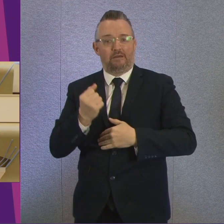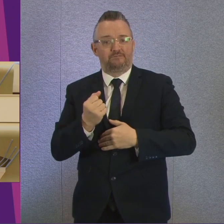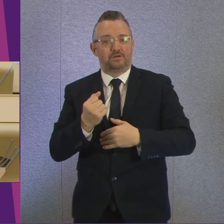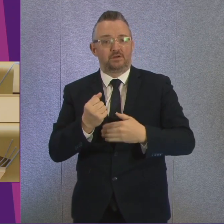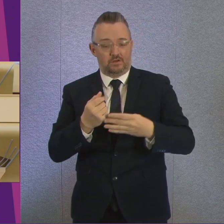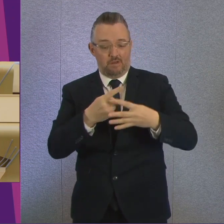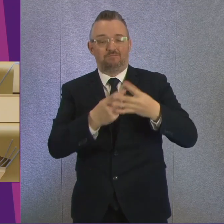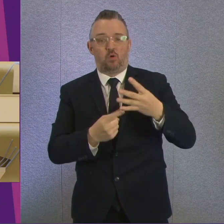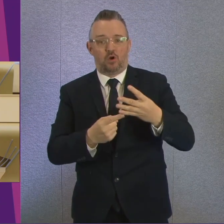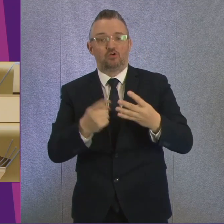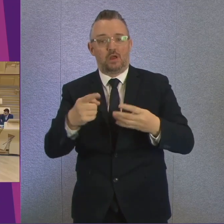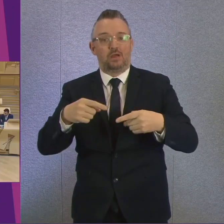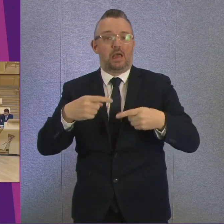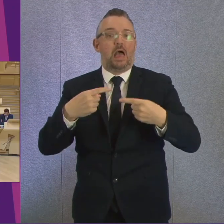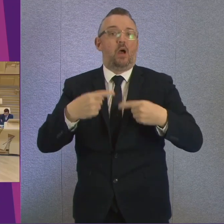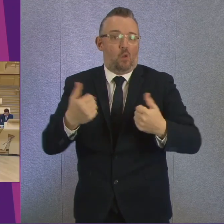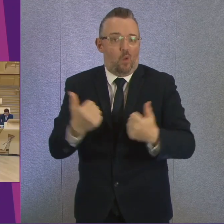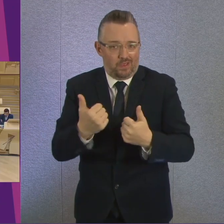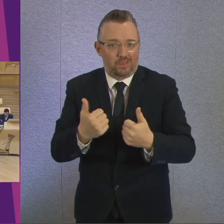ban on visiting.